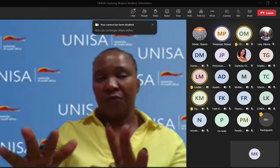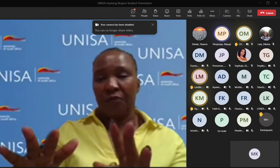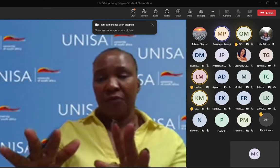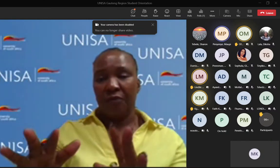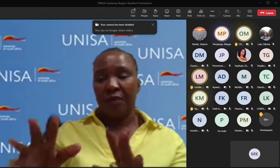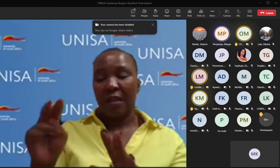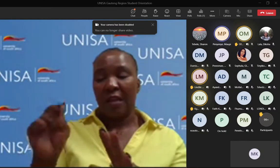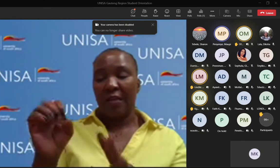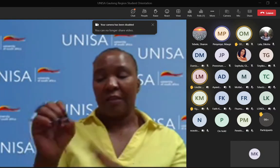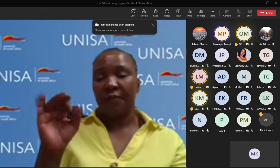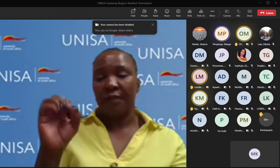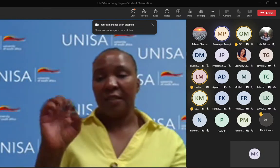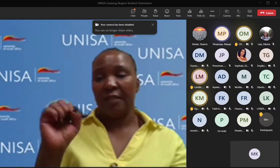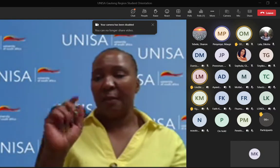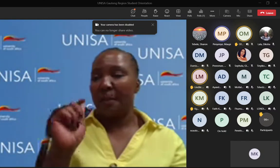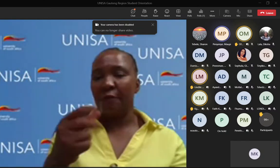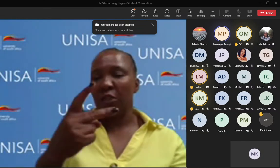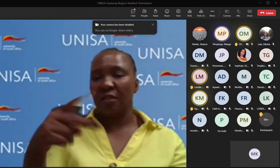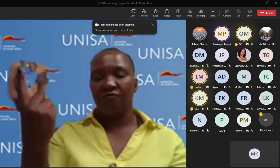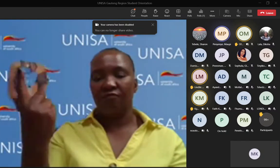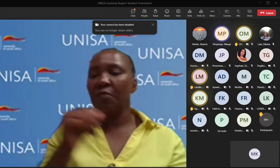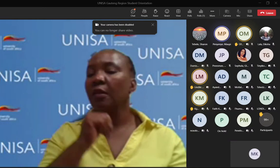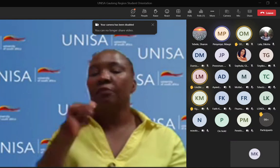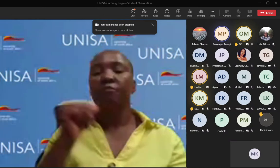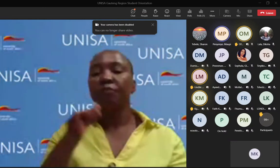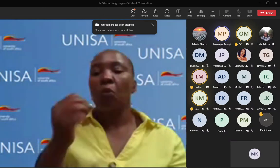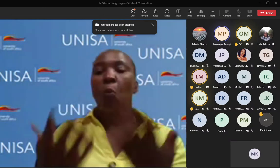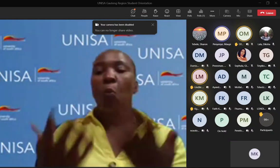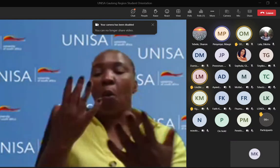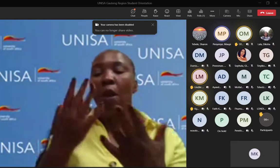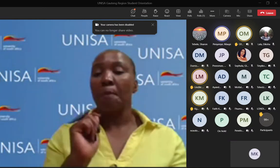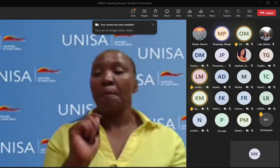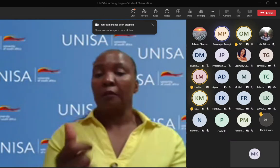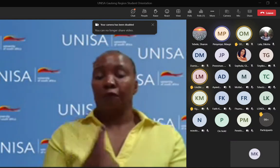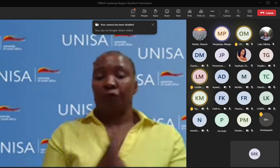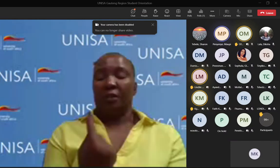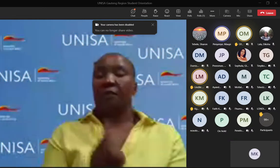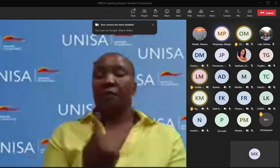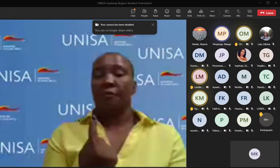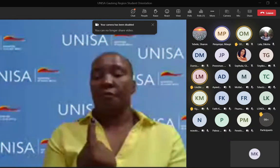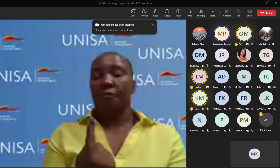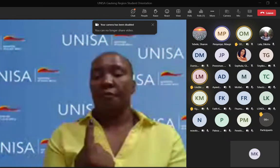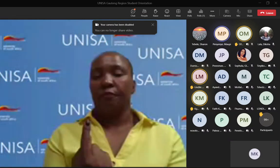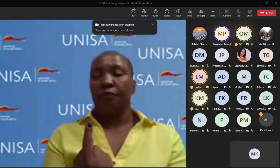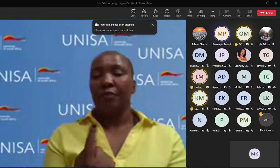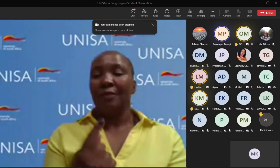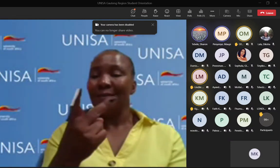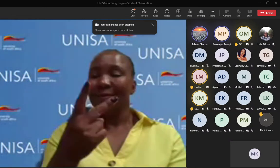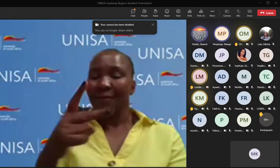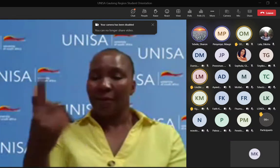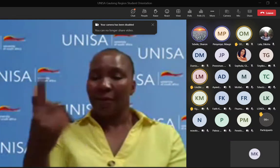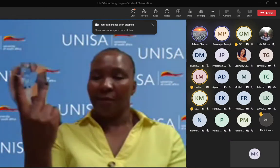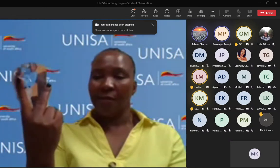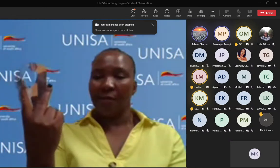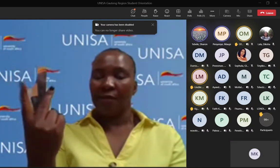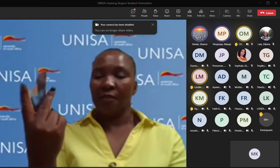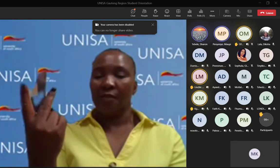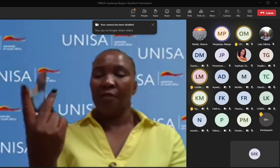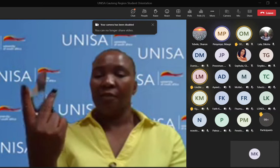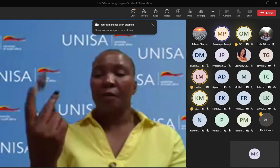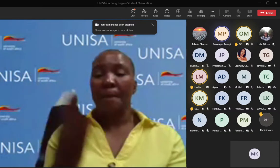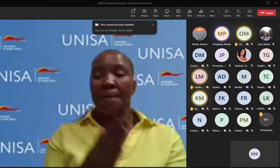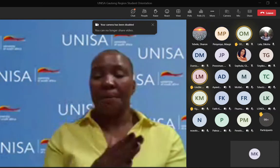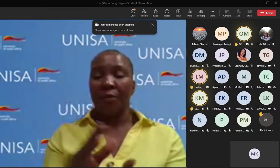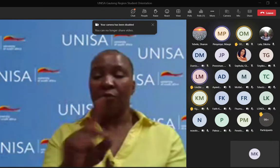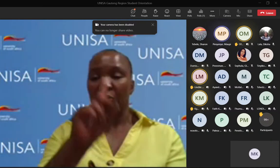qualification irrespective who funded the first qualification and then the second part of the the second part of the question